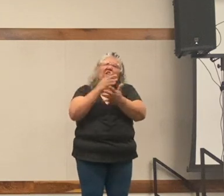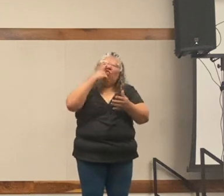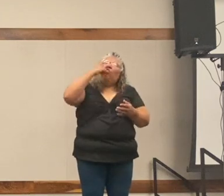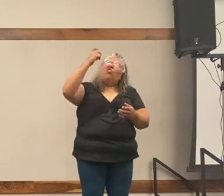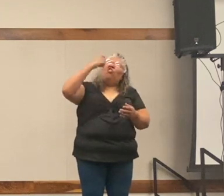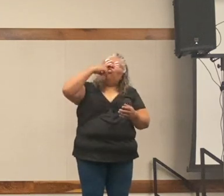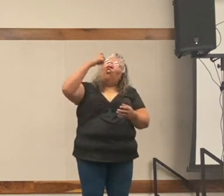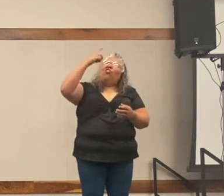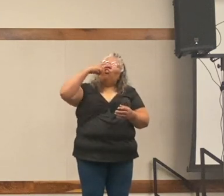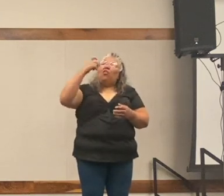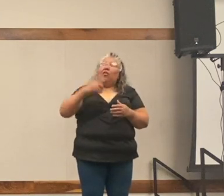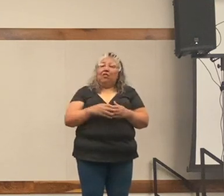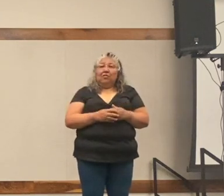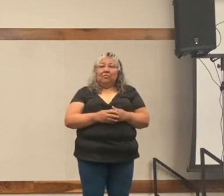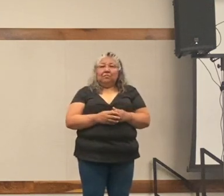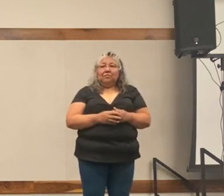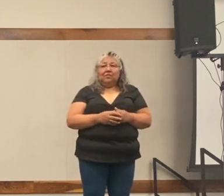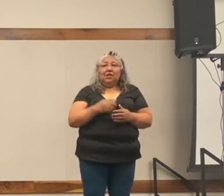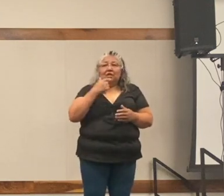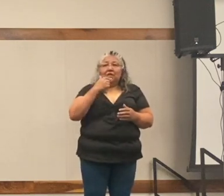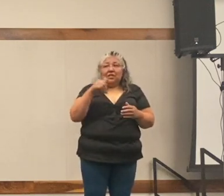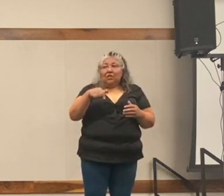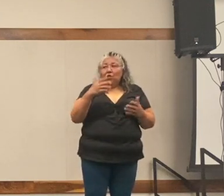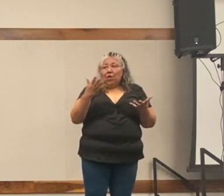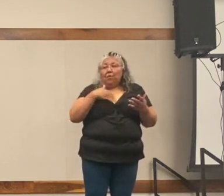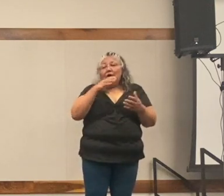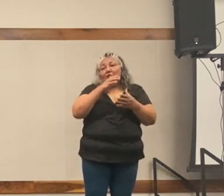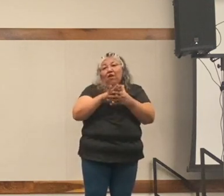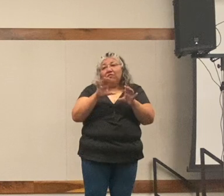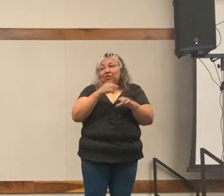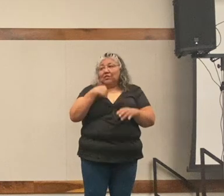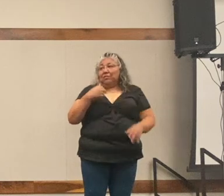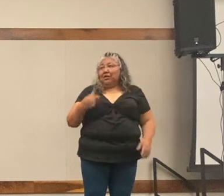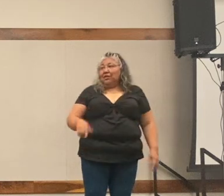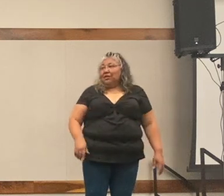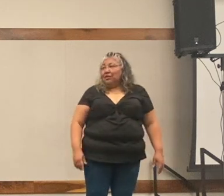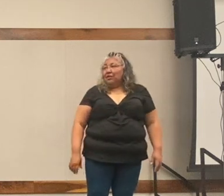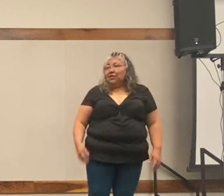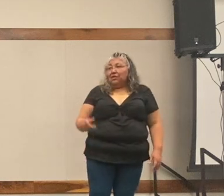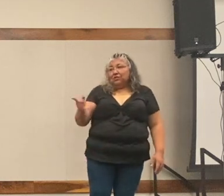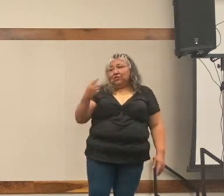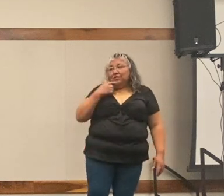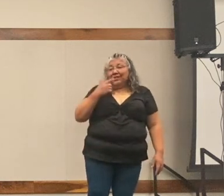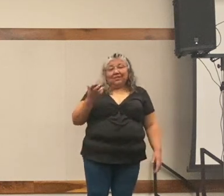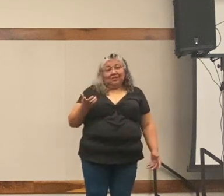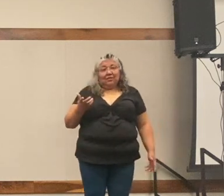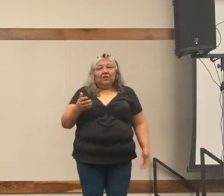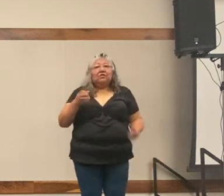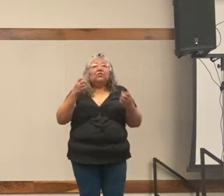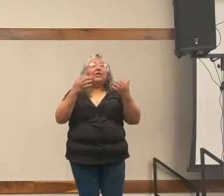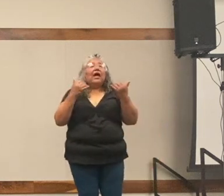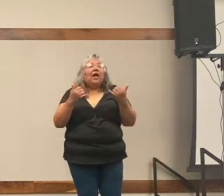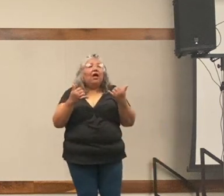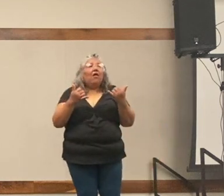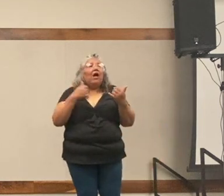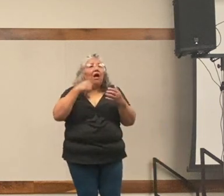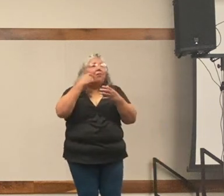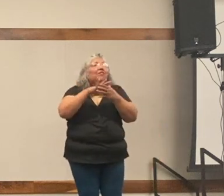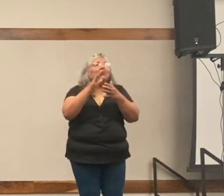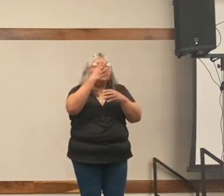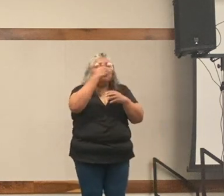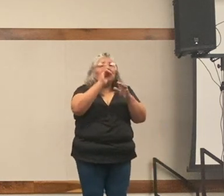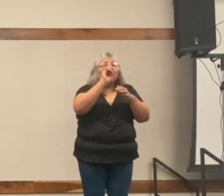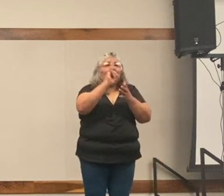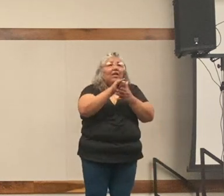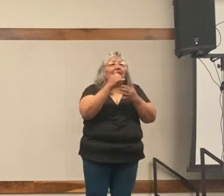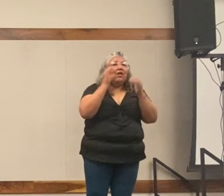snoring. At least that's what my wife does to me. She says. Right, so I believe he's sleeping like that.